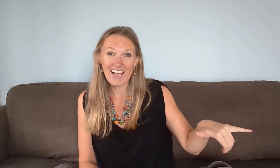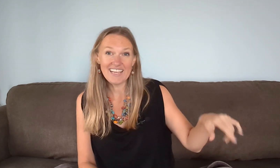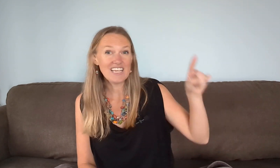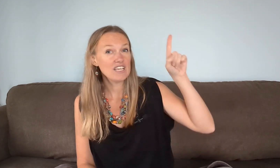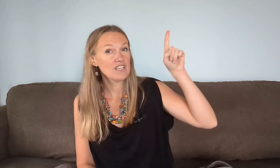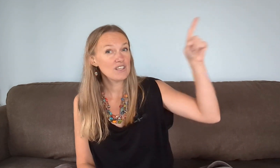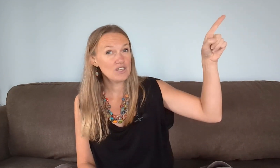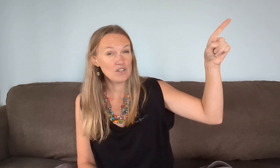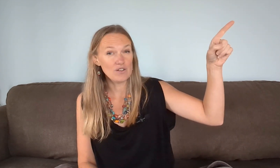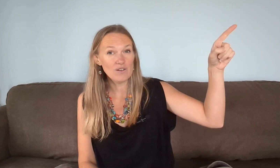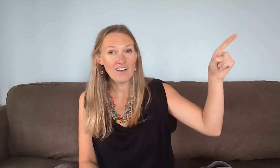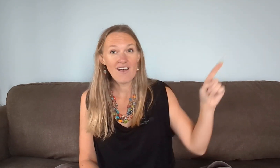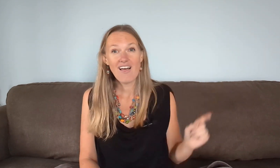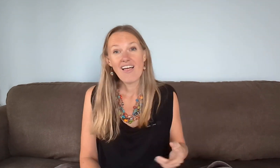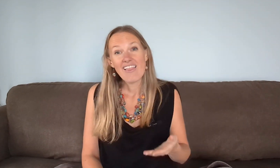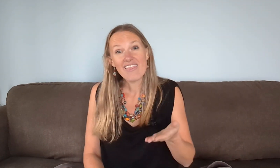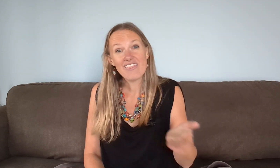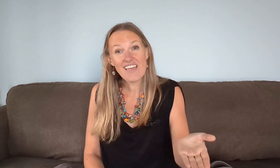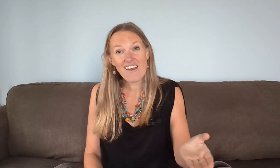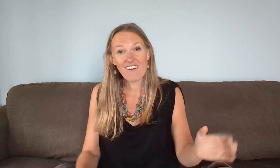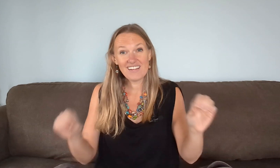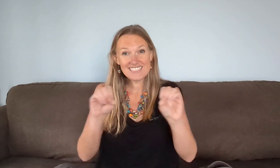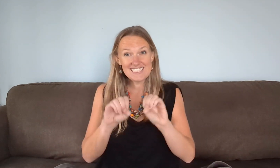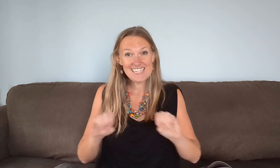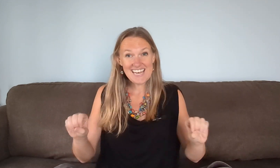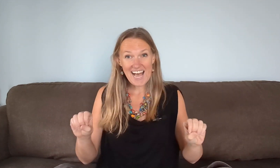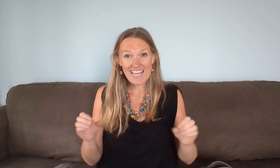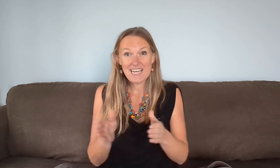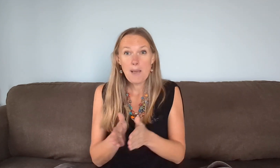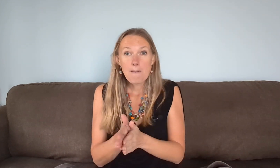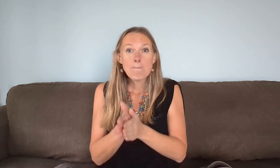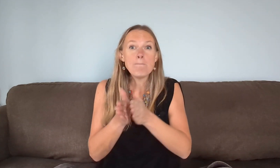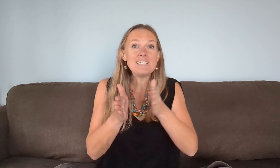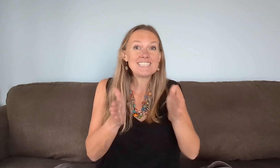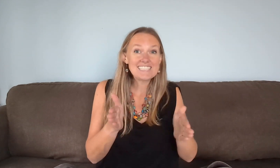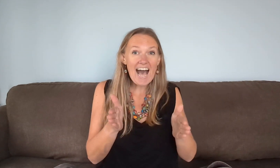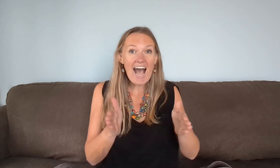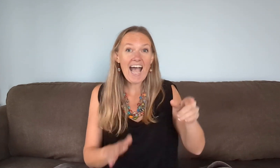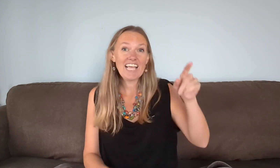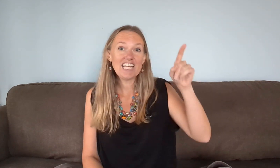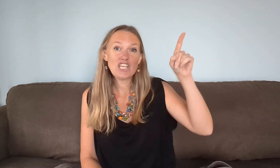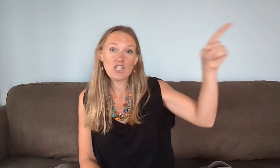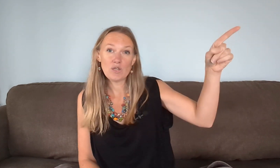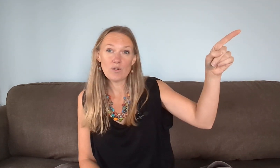like you. There is none beside